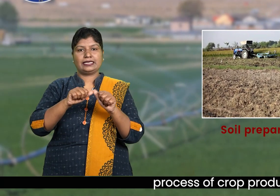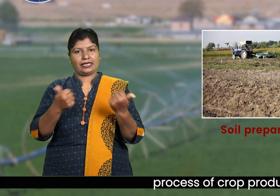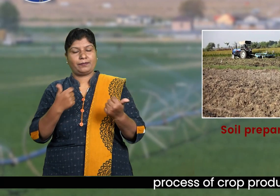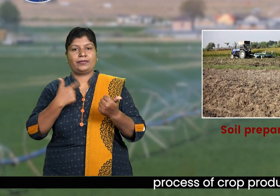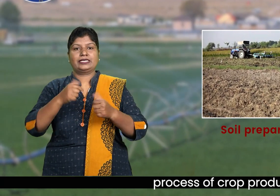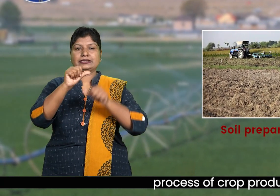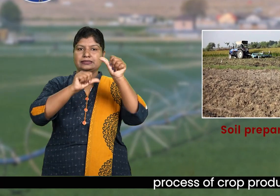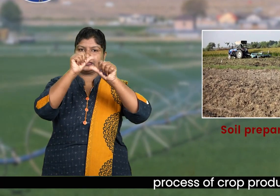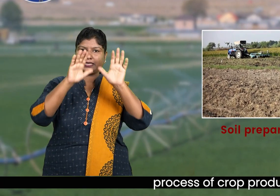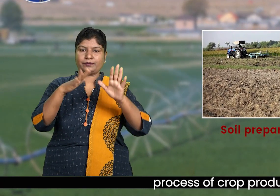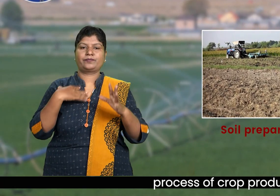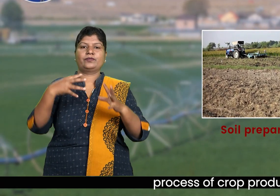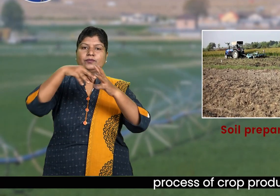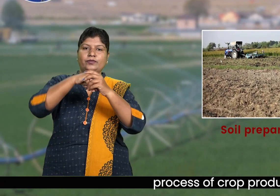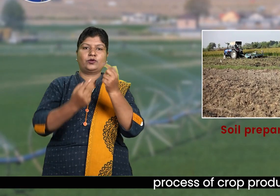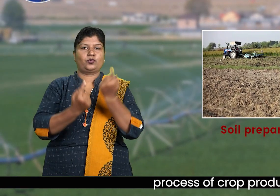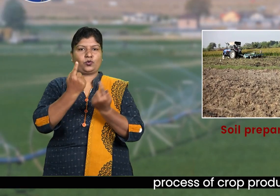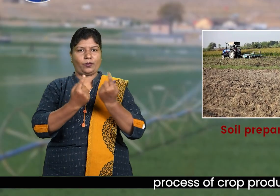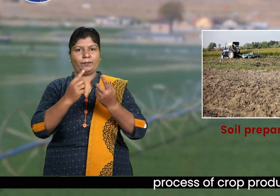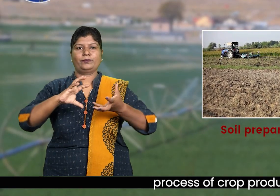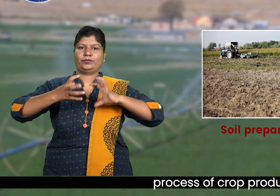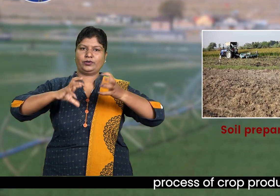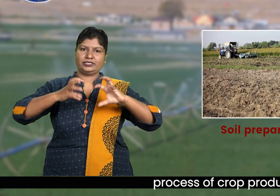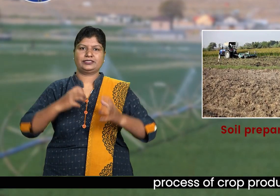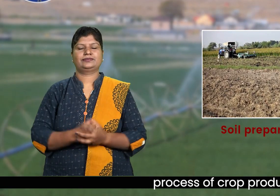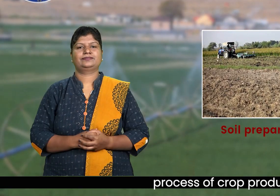of crop production.